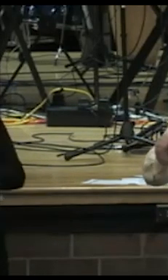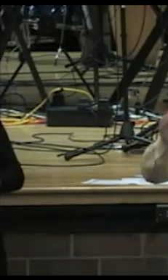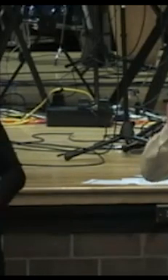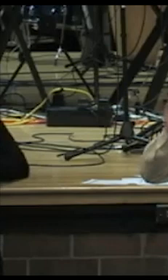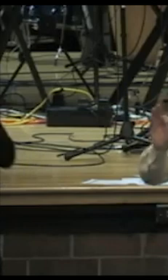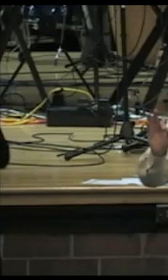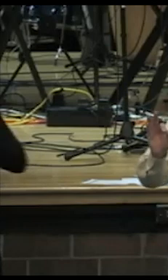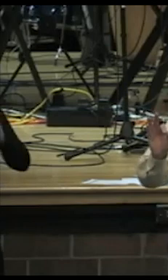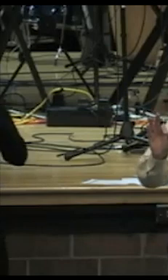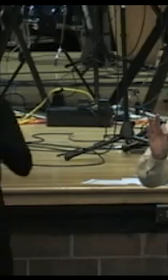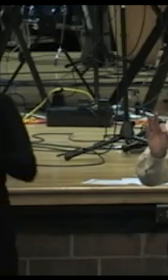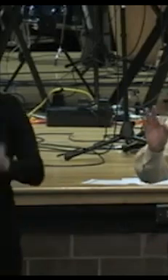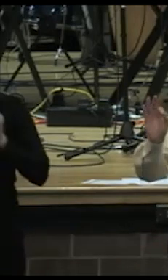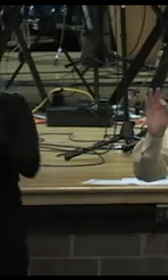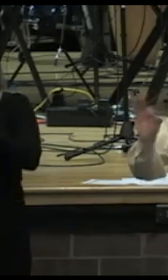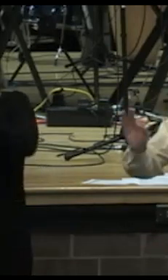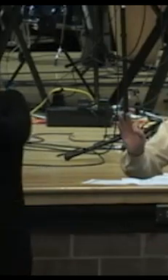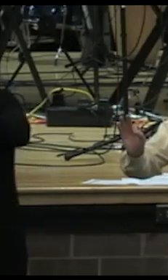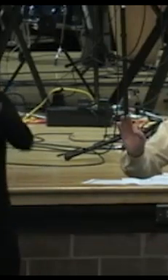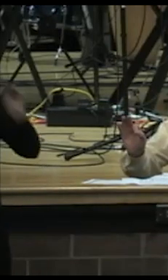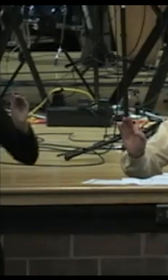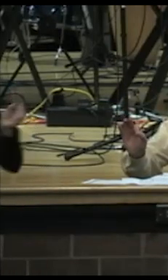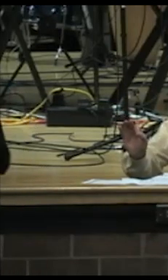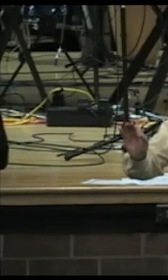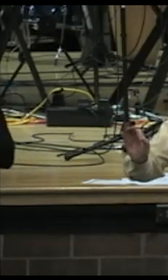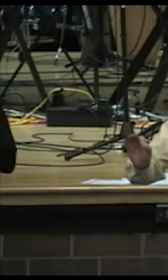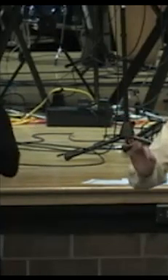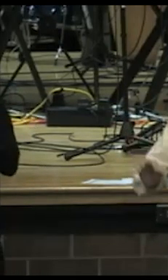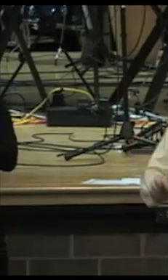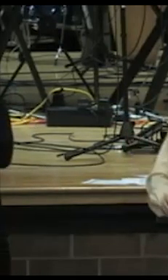as spiritual leaders and lovers.